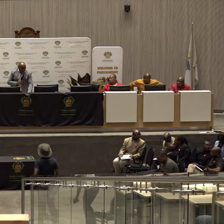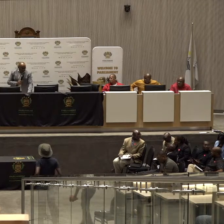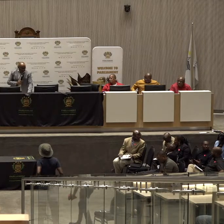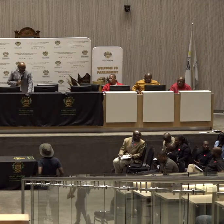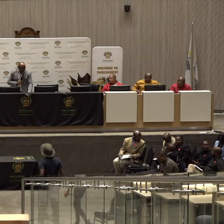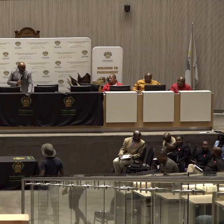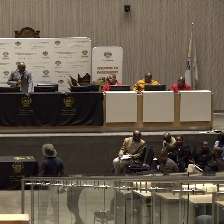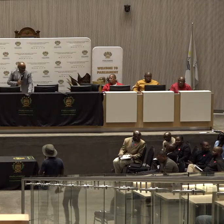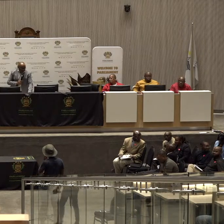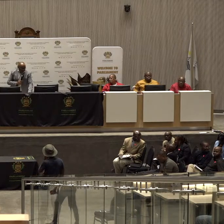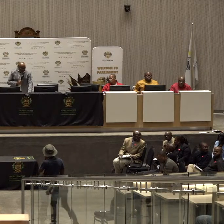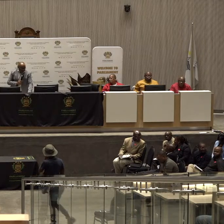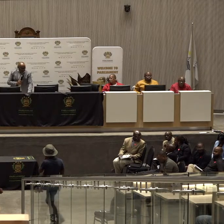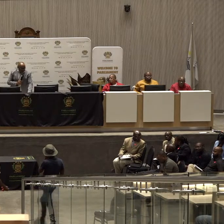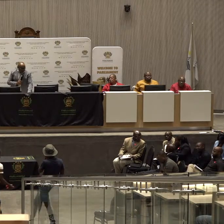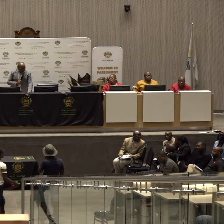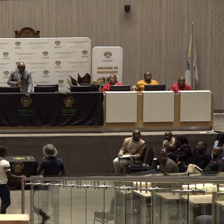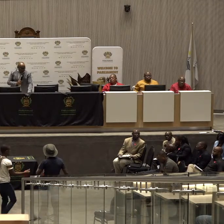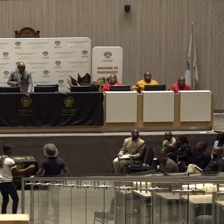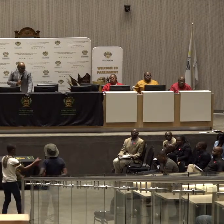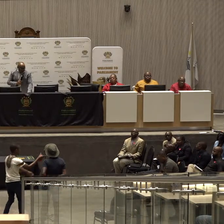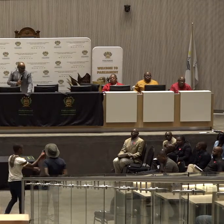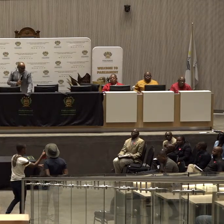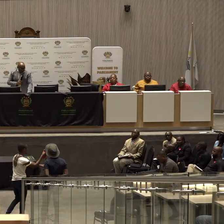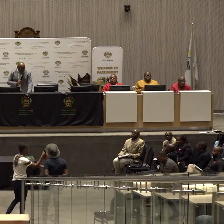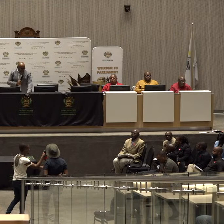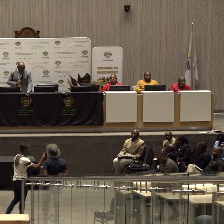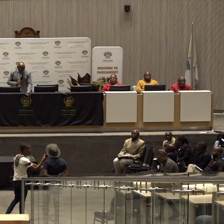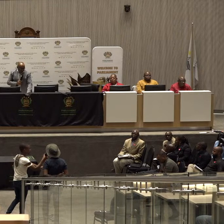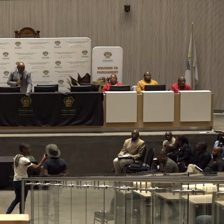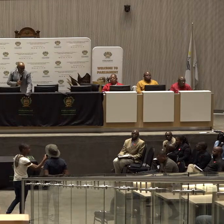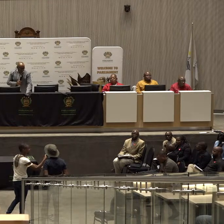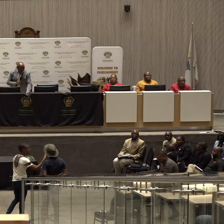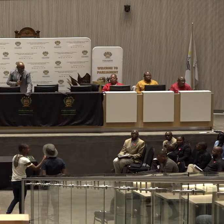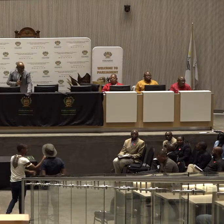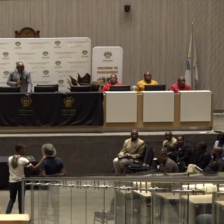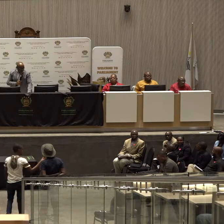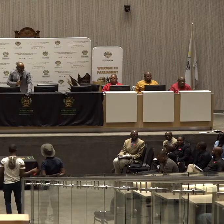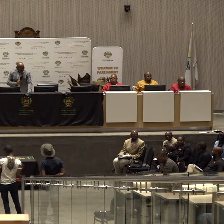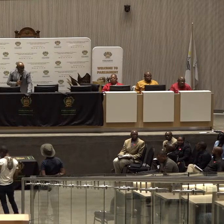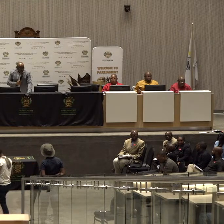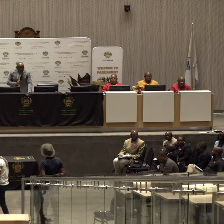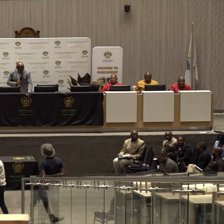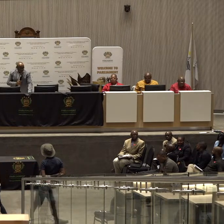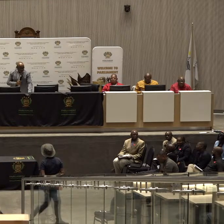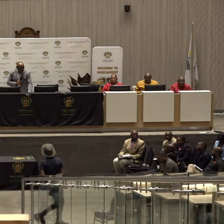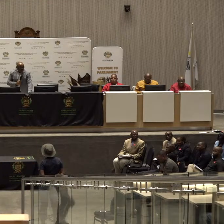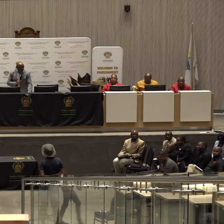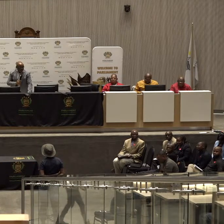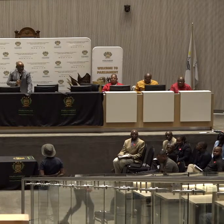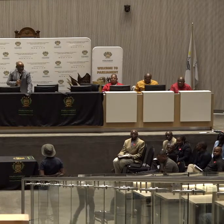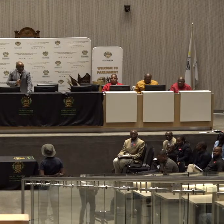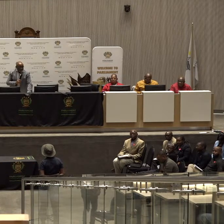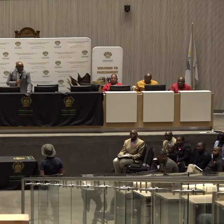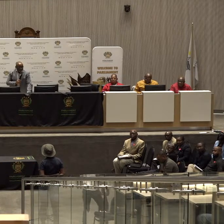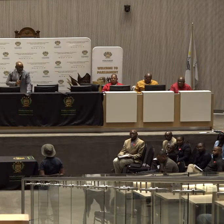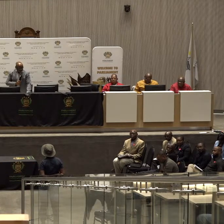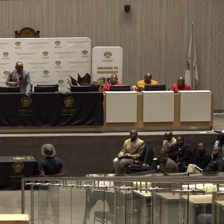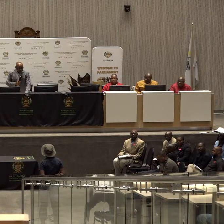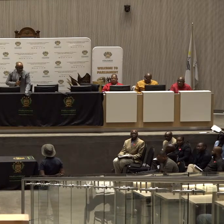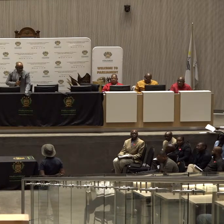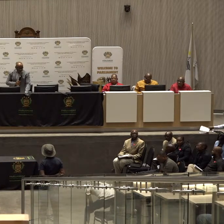people are very tired and others are starting to to leave